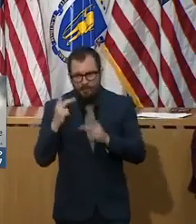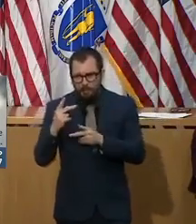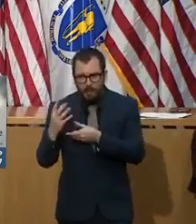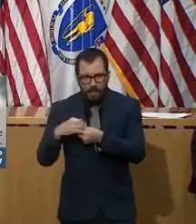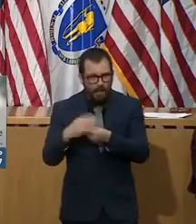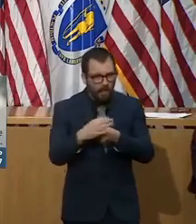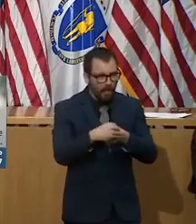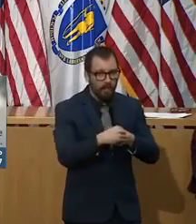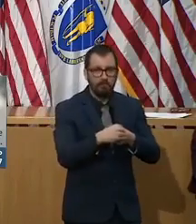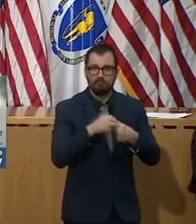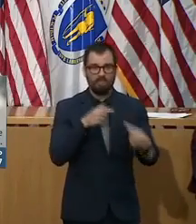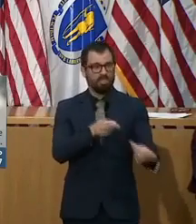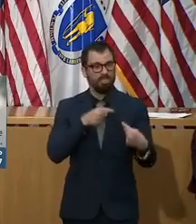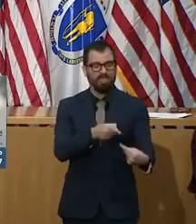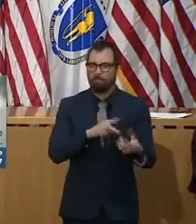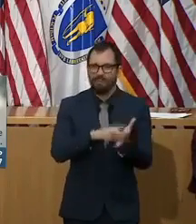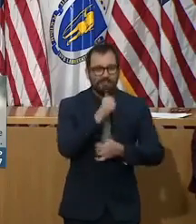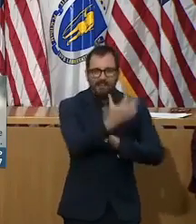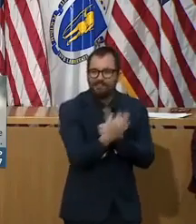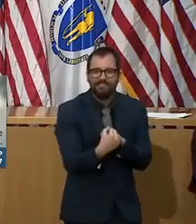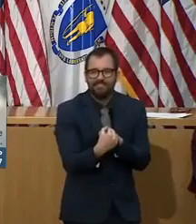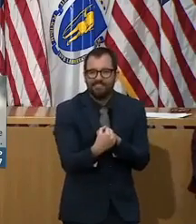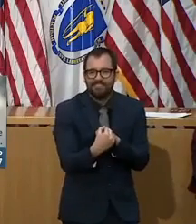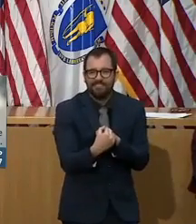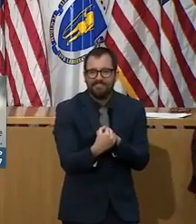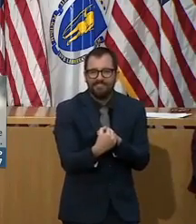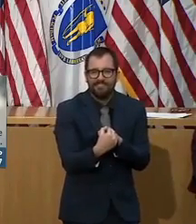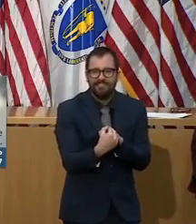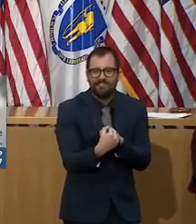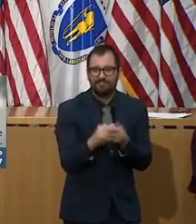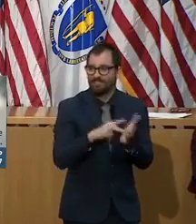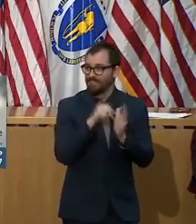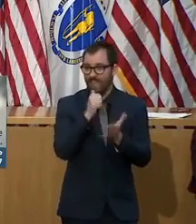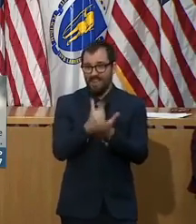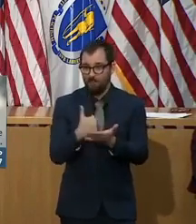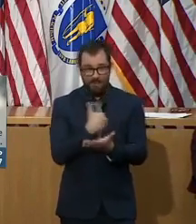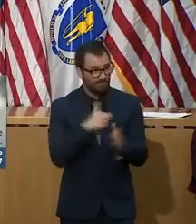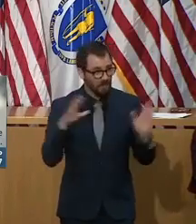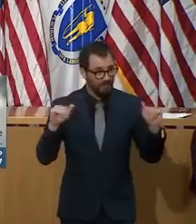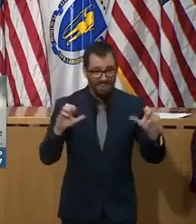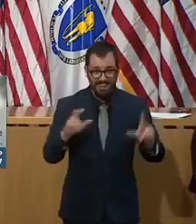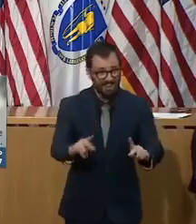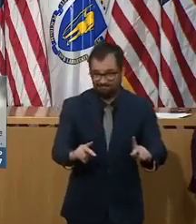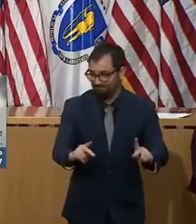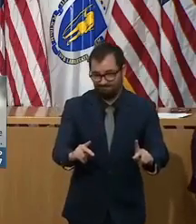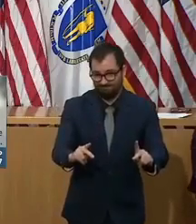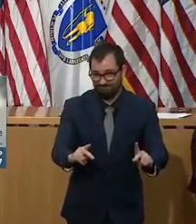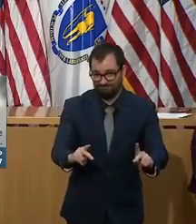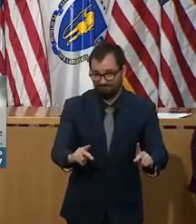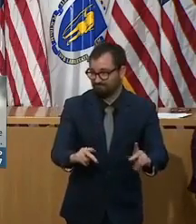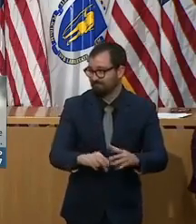through conversations with these folks in advance so that doesn't happen. We saw this great construction when you allowed